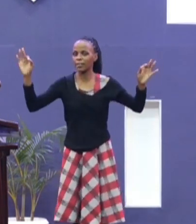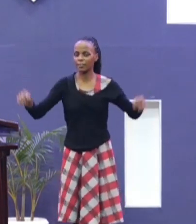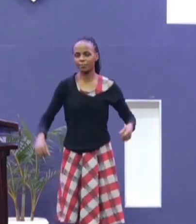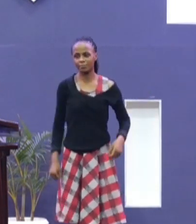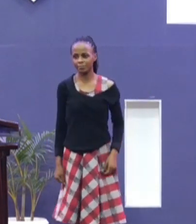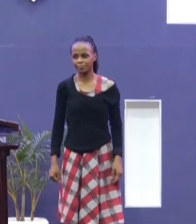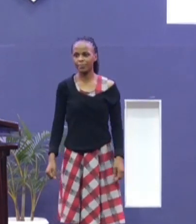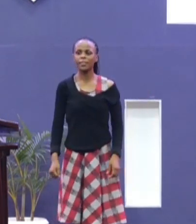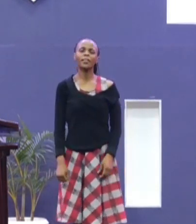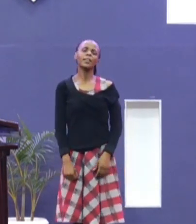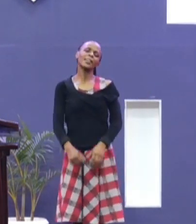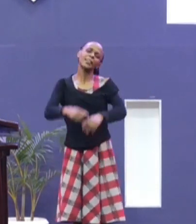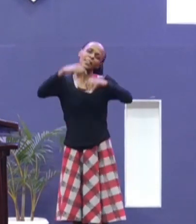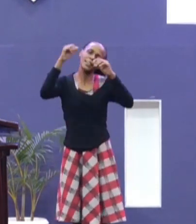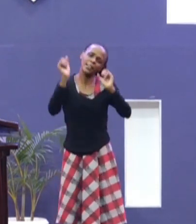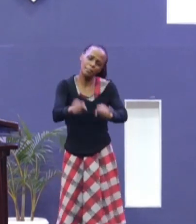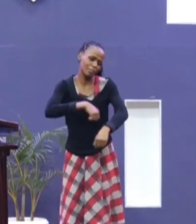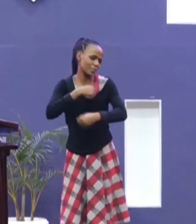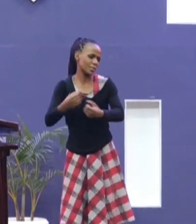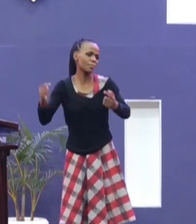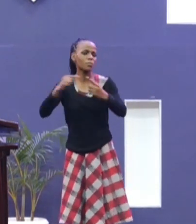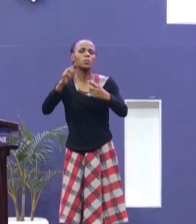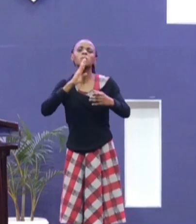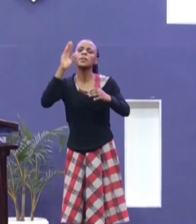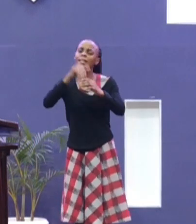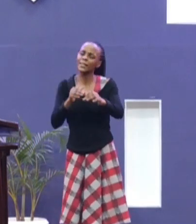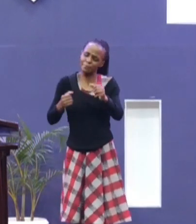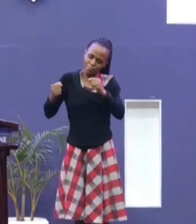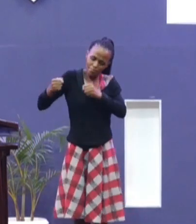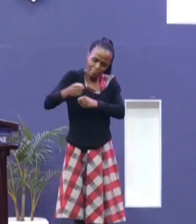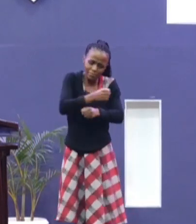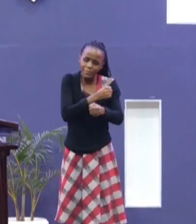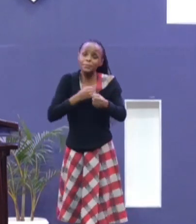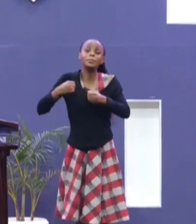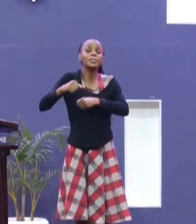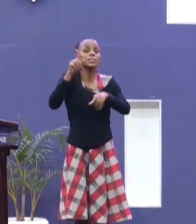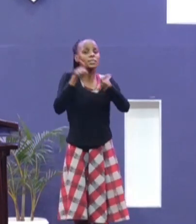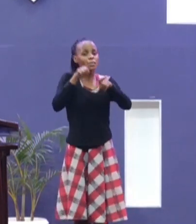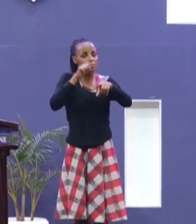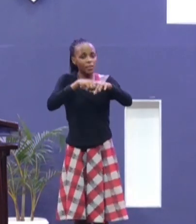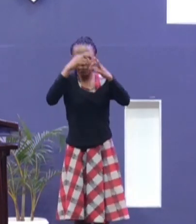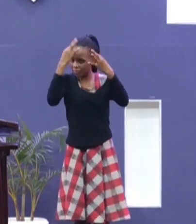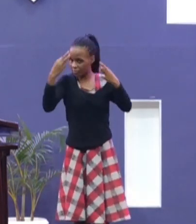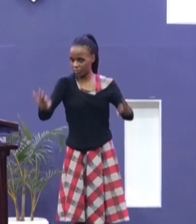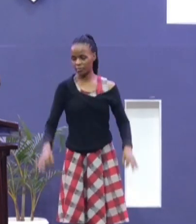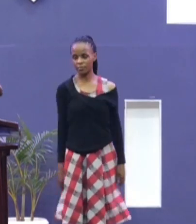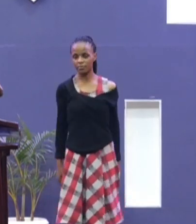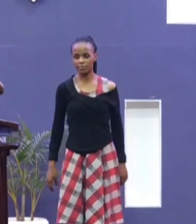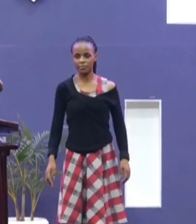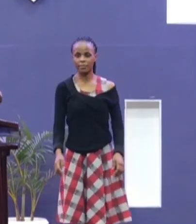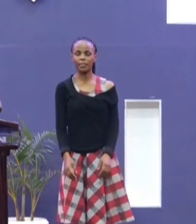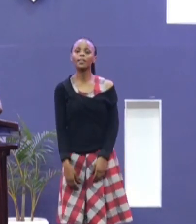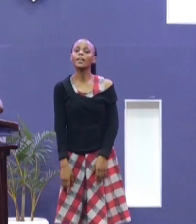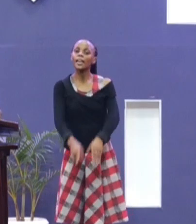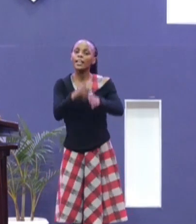cannot be in bondage at the same time when you are free. Toyinza kubera mbusibe atenga oli waddembe. You are